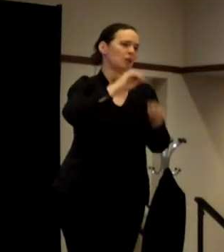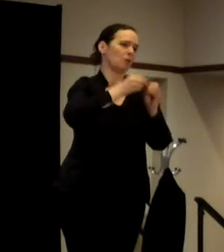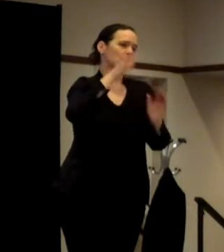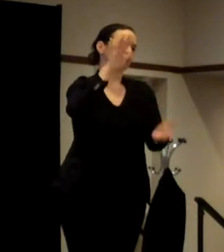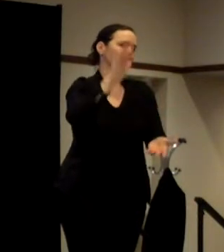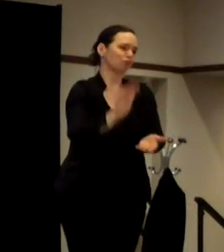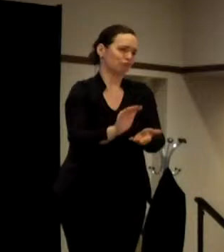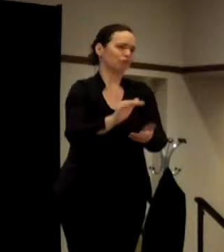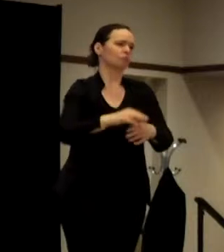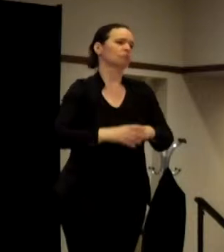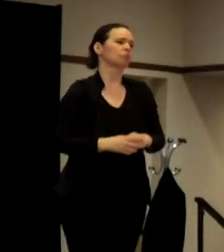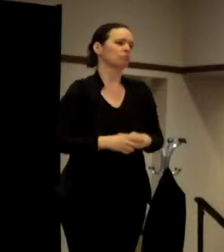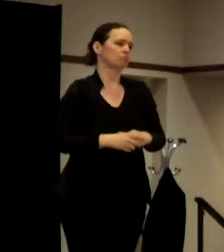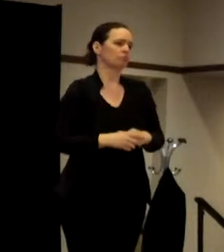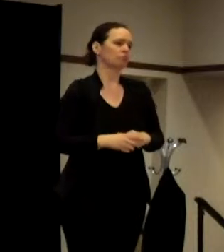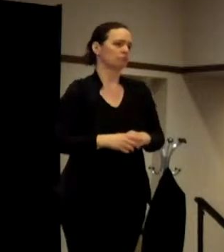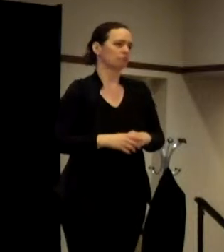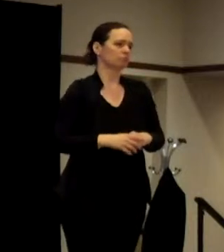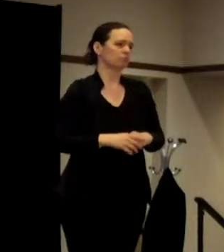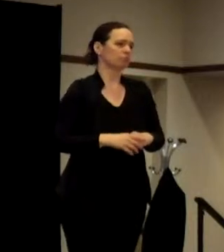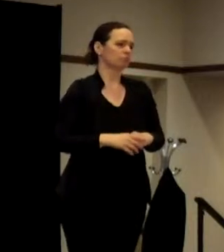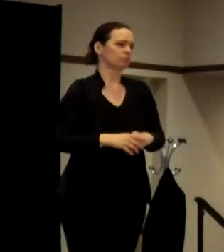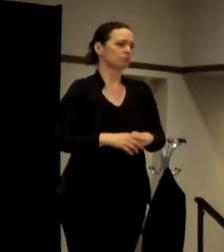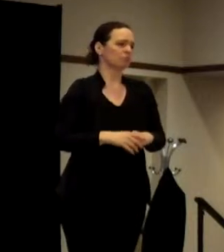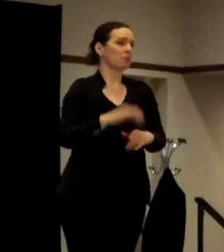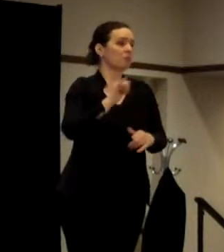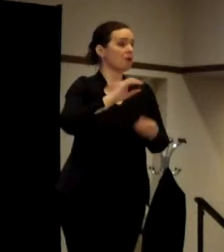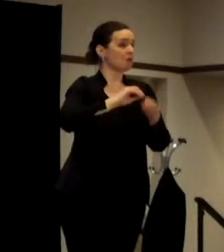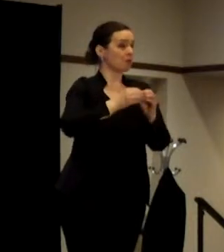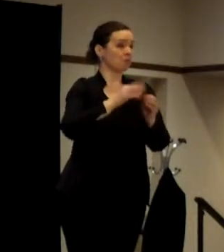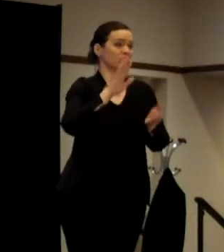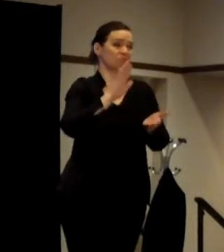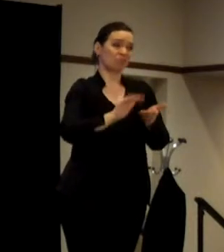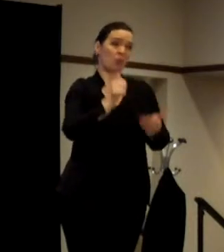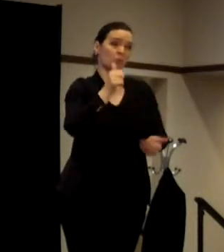week, and eventually I think that number gets a lot lower.